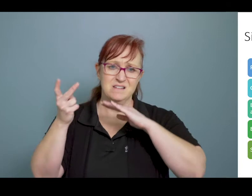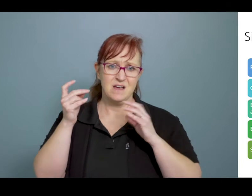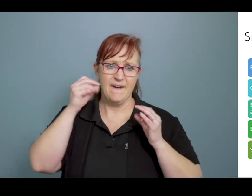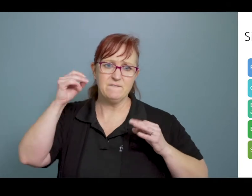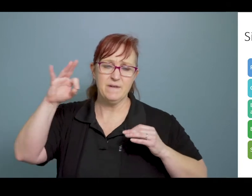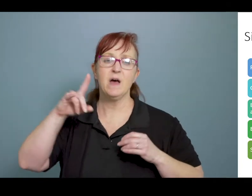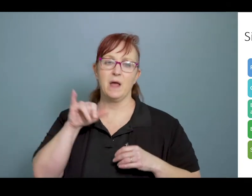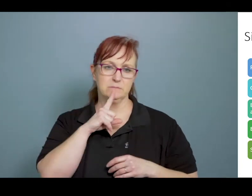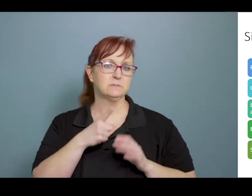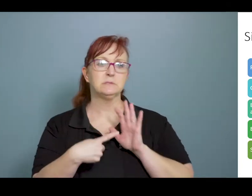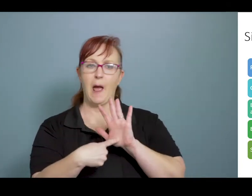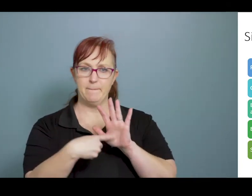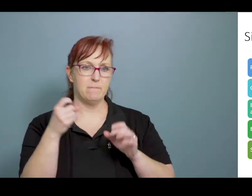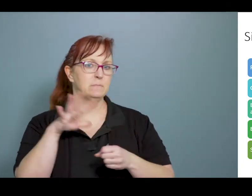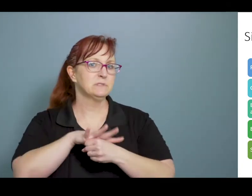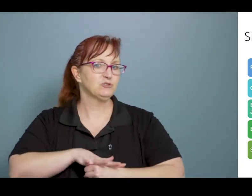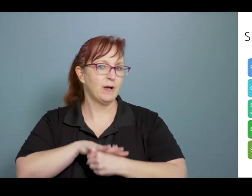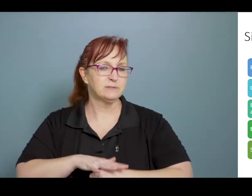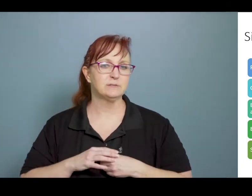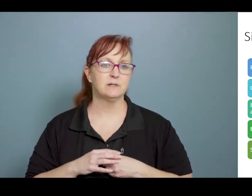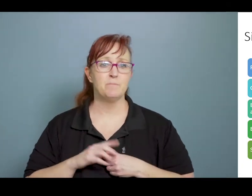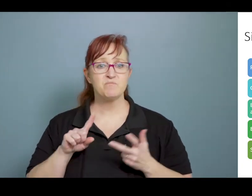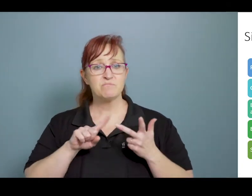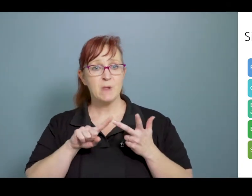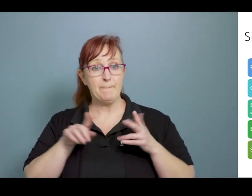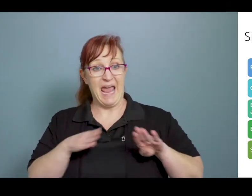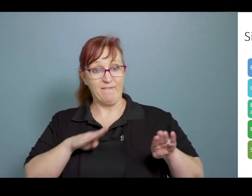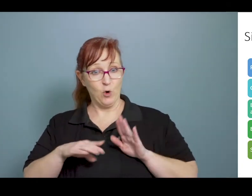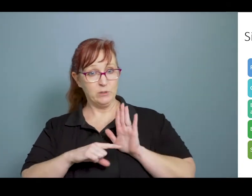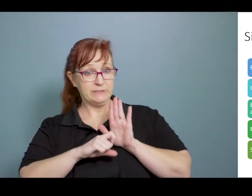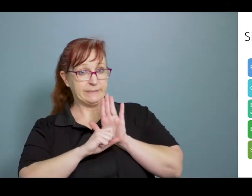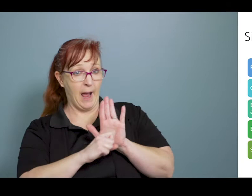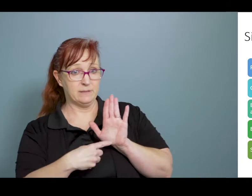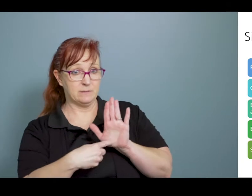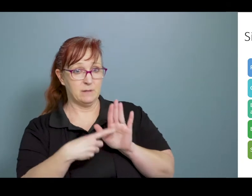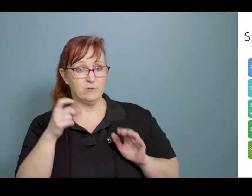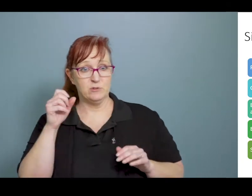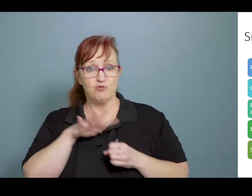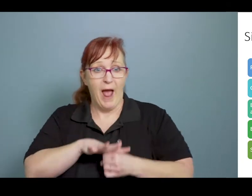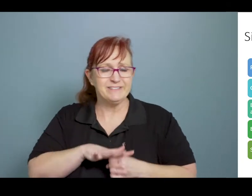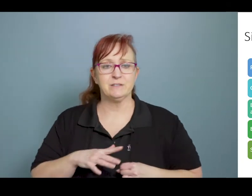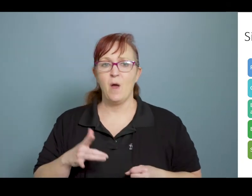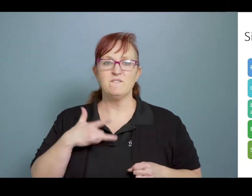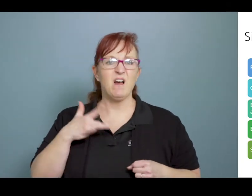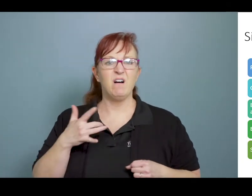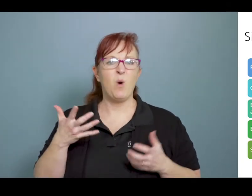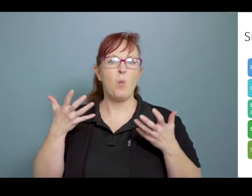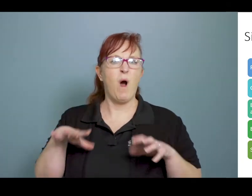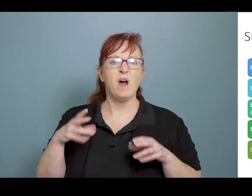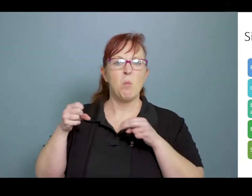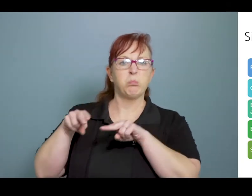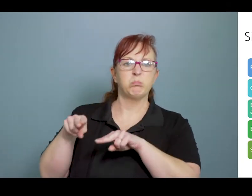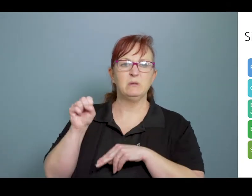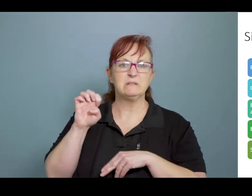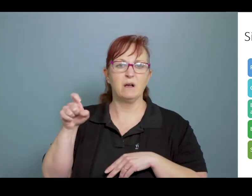distress. Some behavioral signs of distress: decreased libido, socially withdrawing.